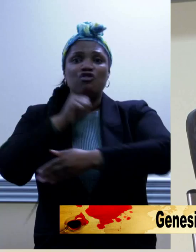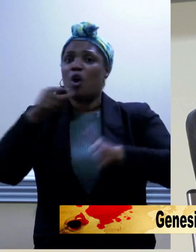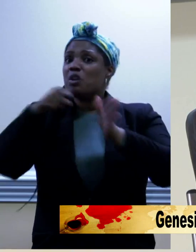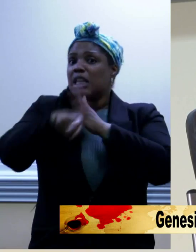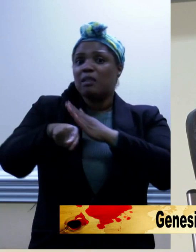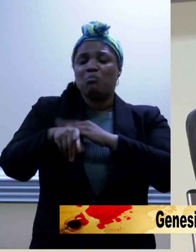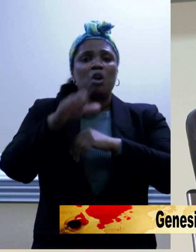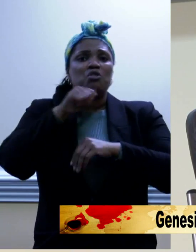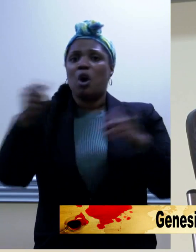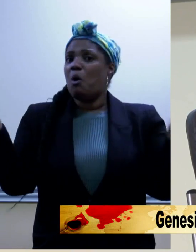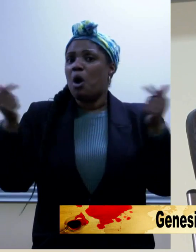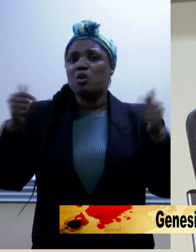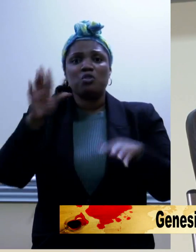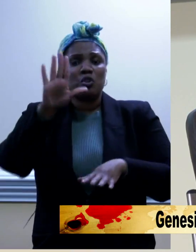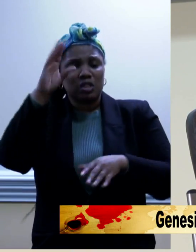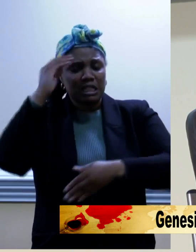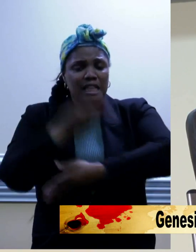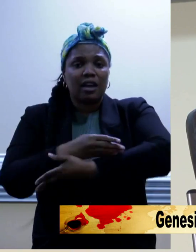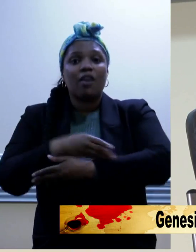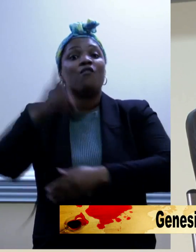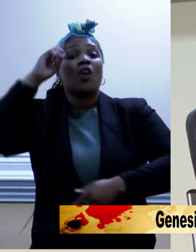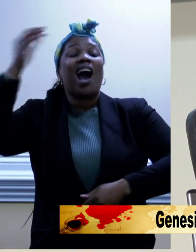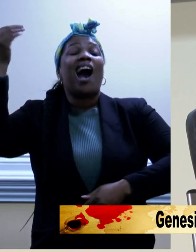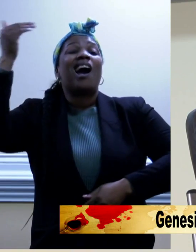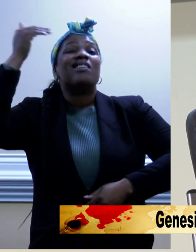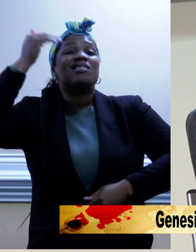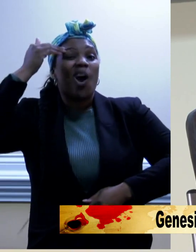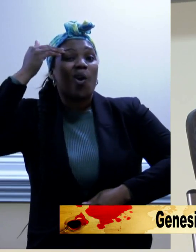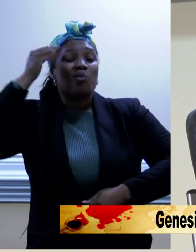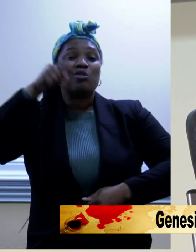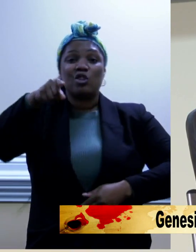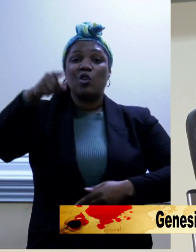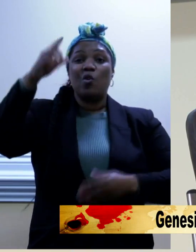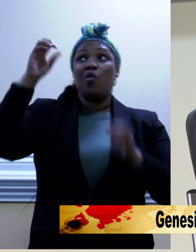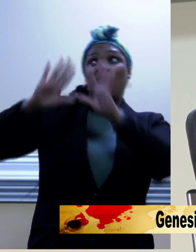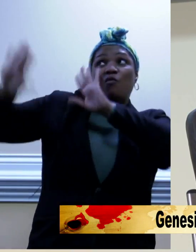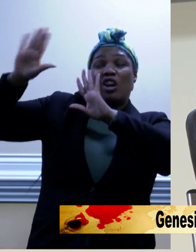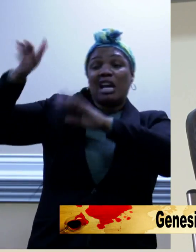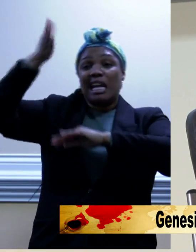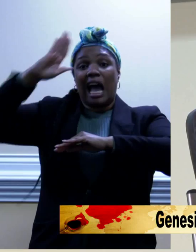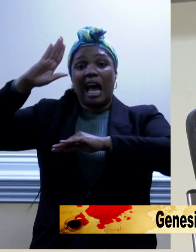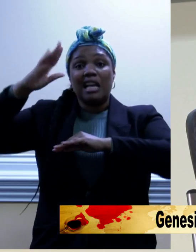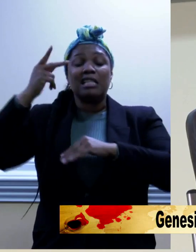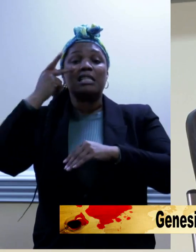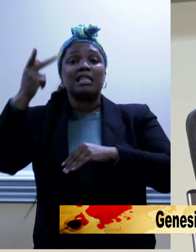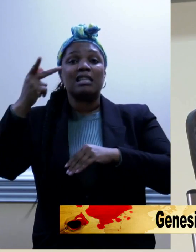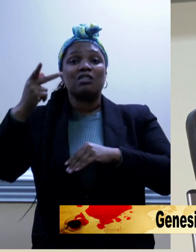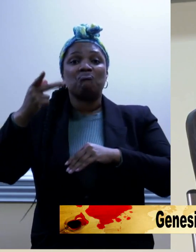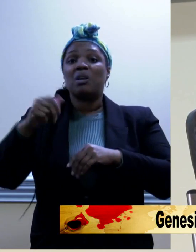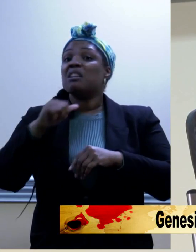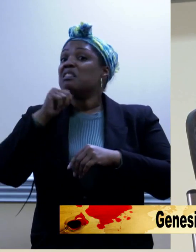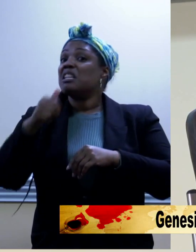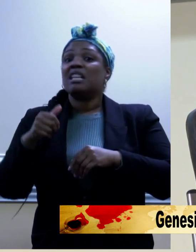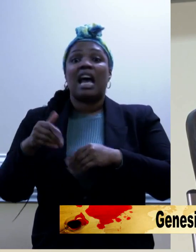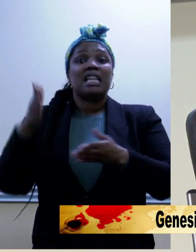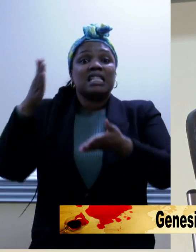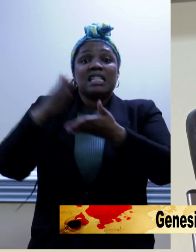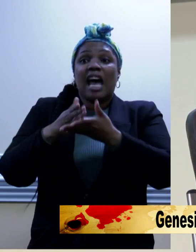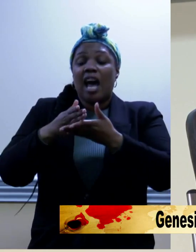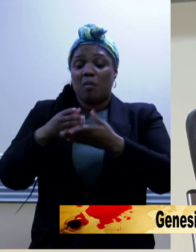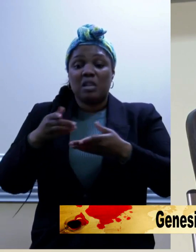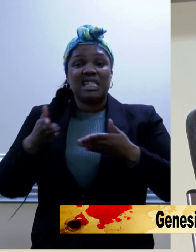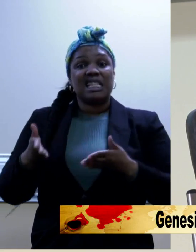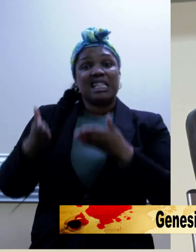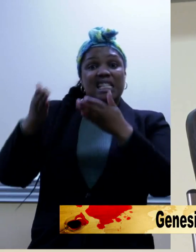thou anything unto him. Go ahead. For now I know that thou fearest God, seeing thou hast not withheld thy son, thine